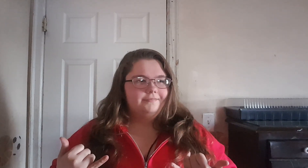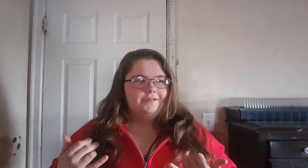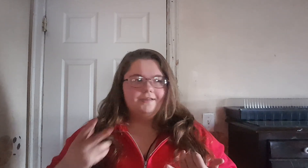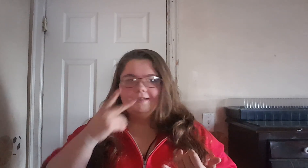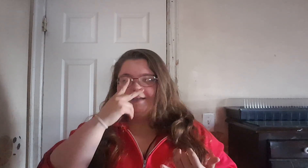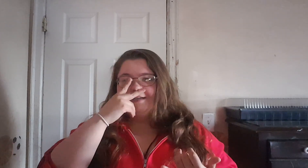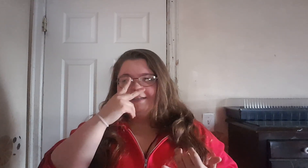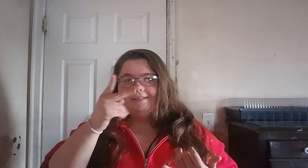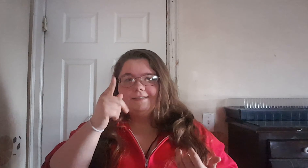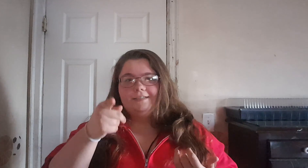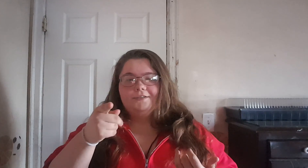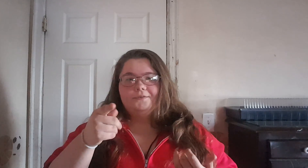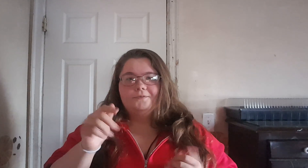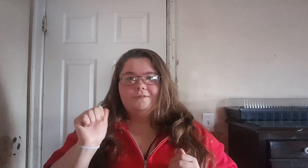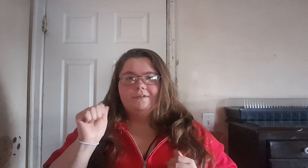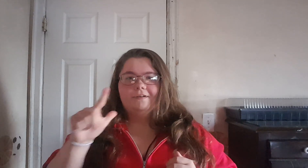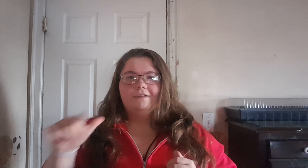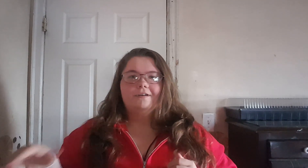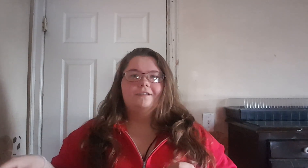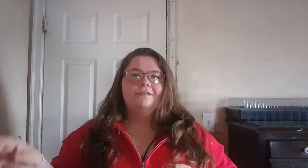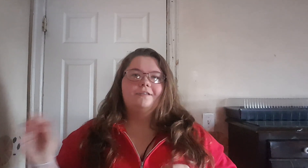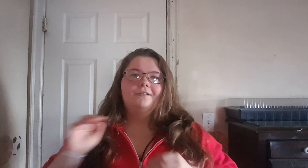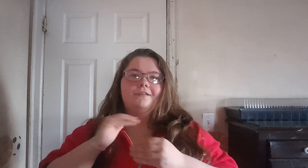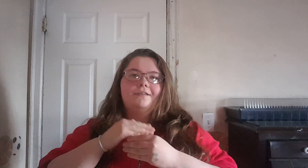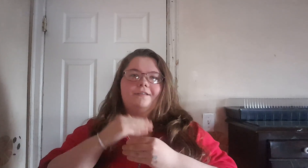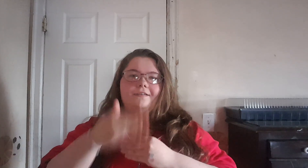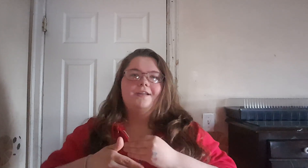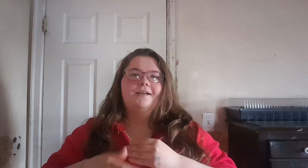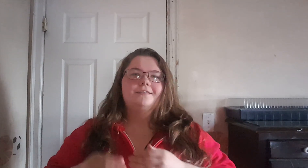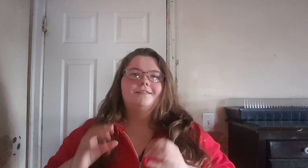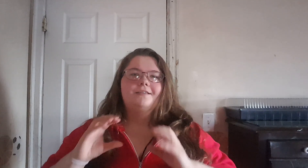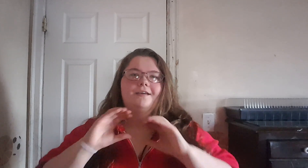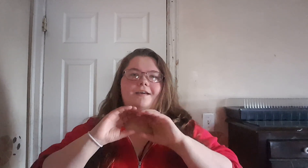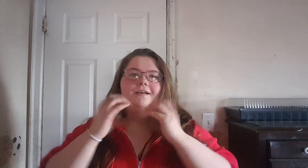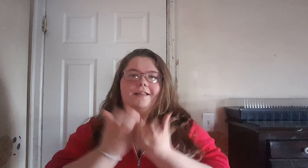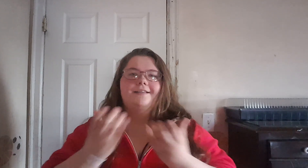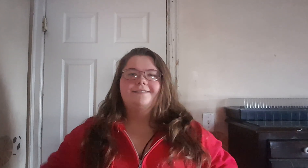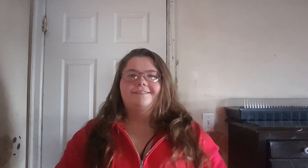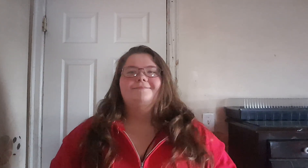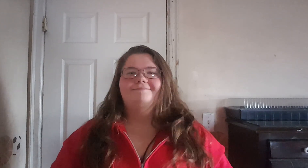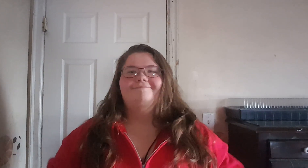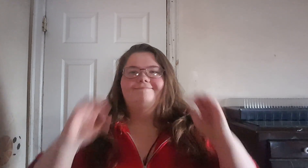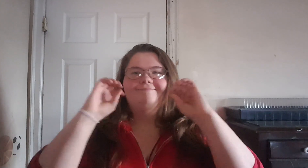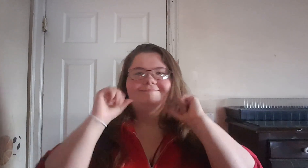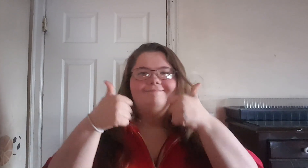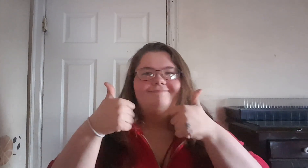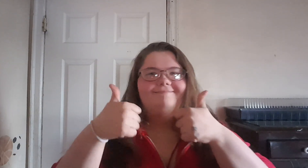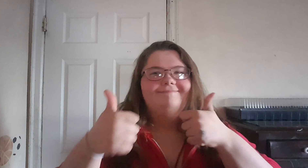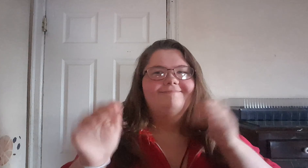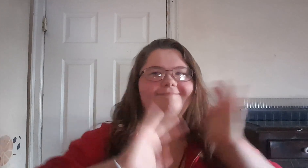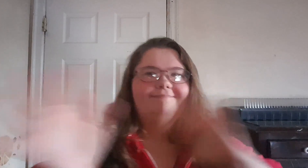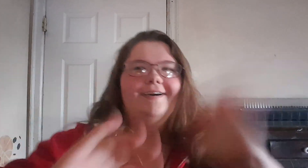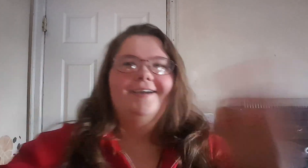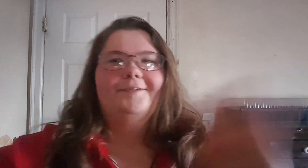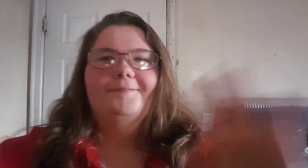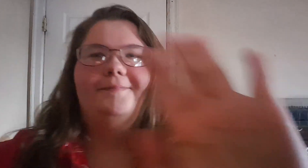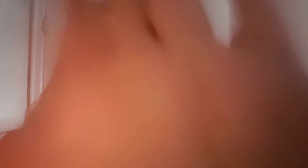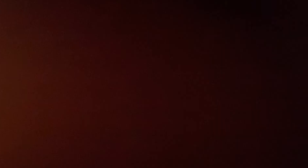see you all next class bye you